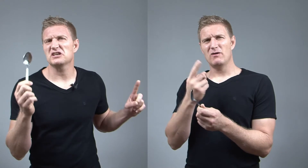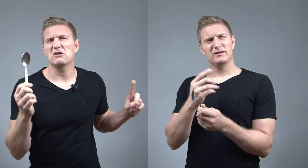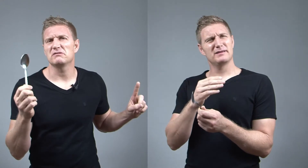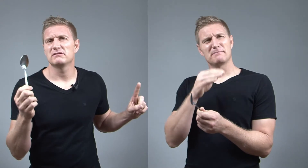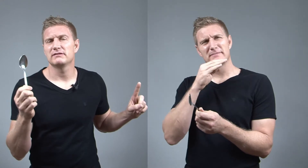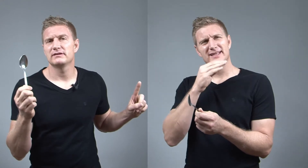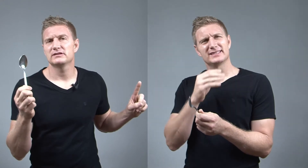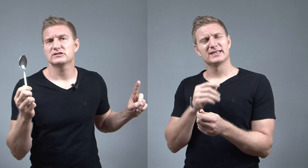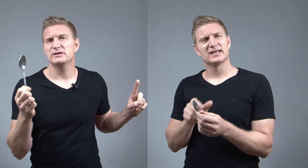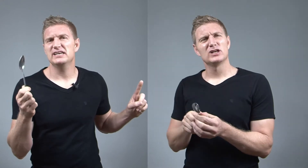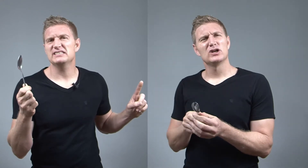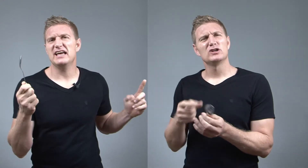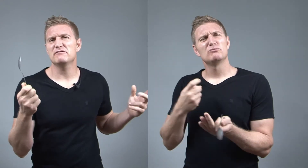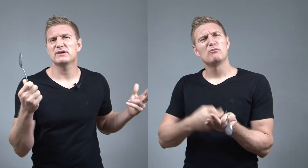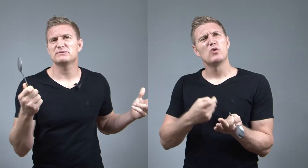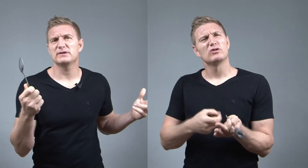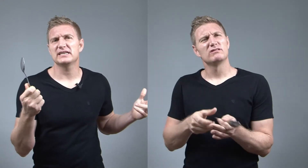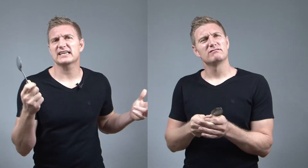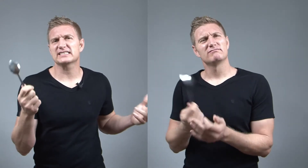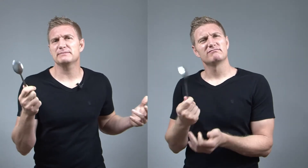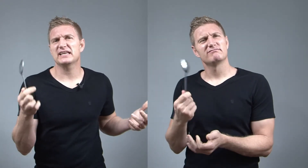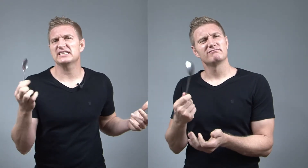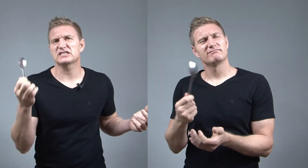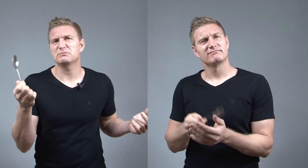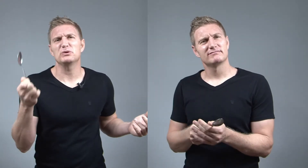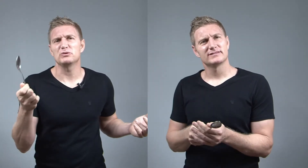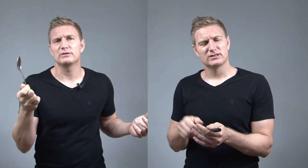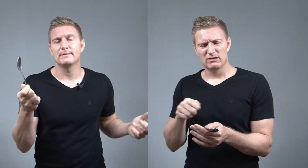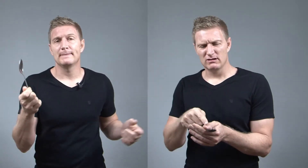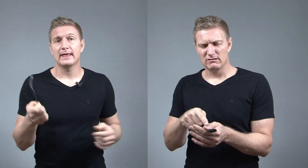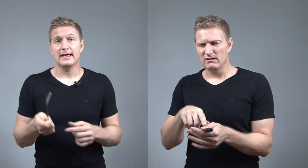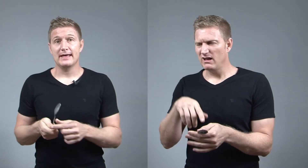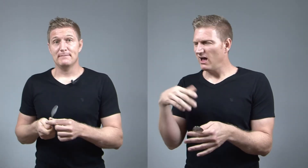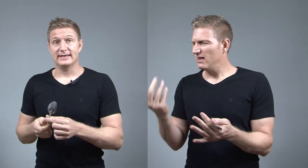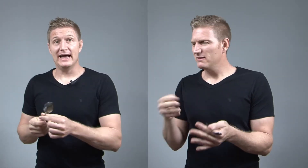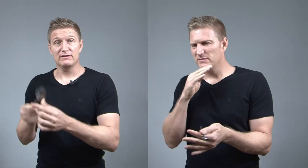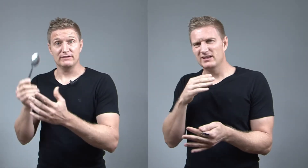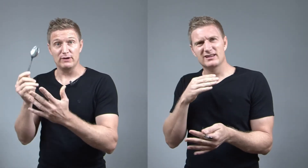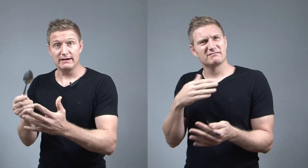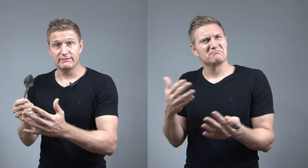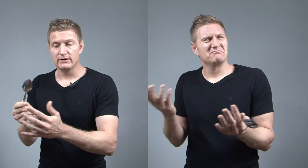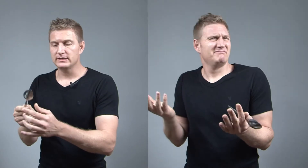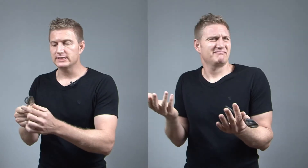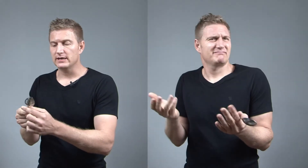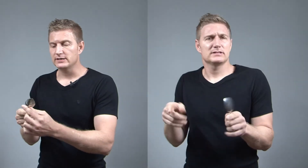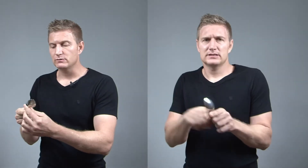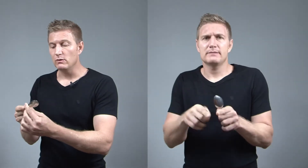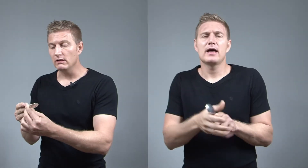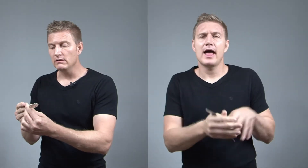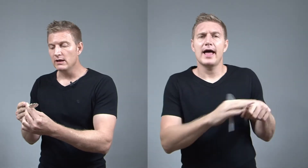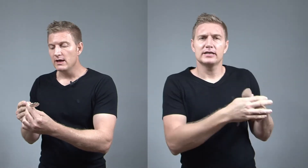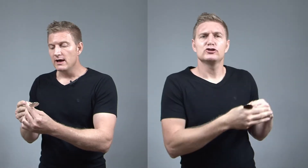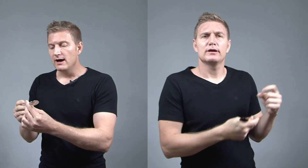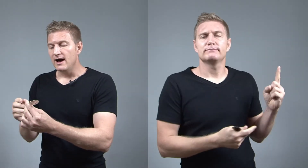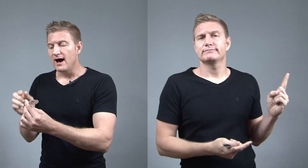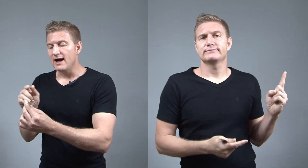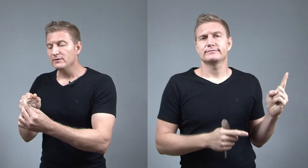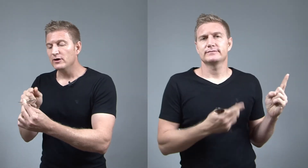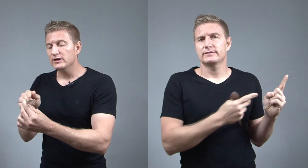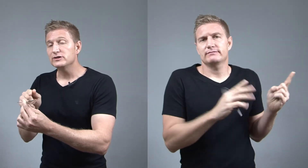own. So it doesn't have much meaning except that it's a spoon. But now the grandfather decides, well, I'm going to